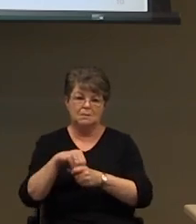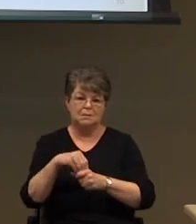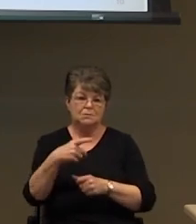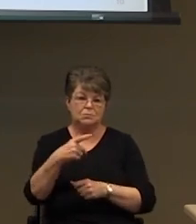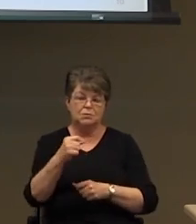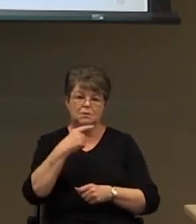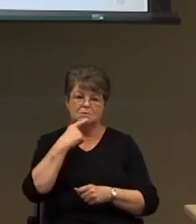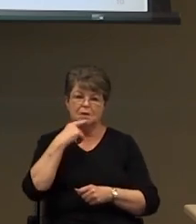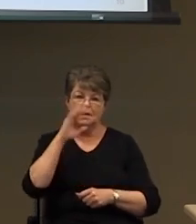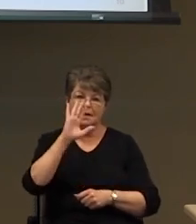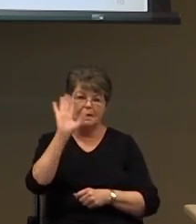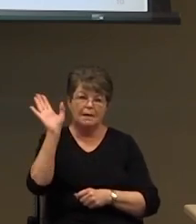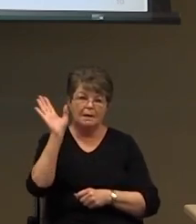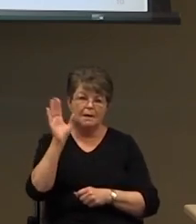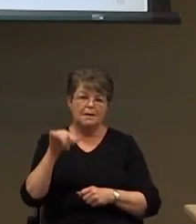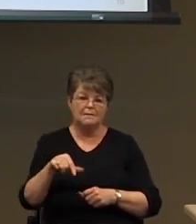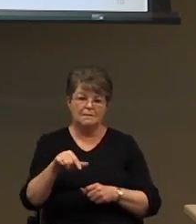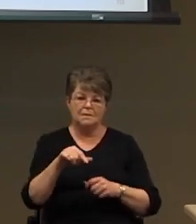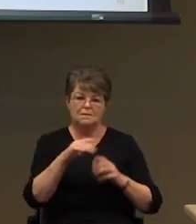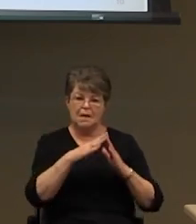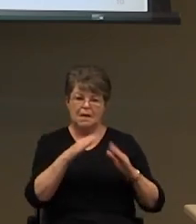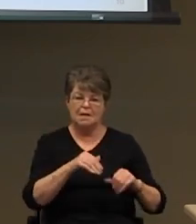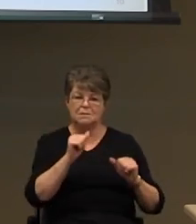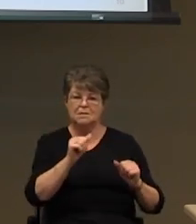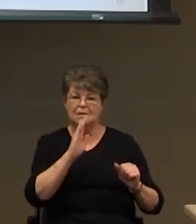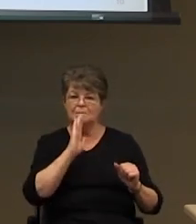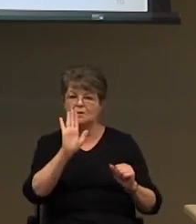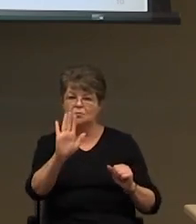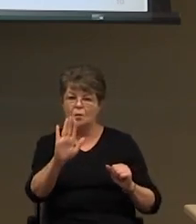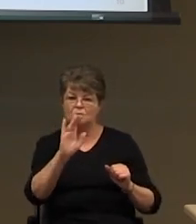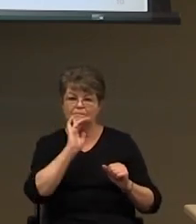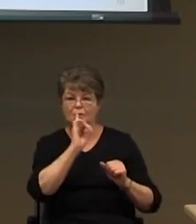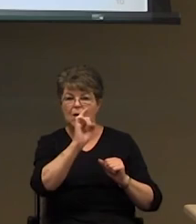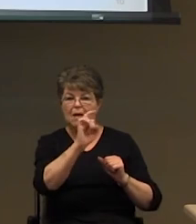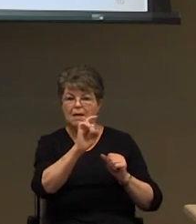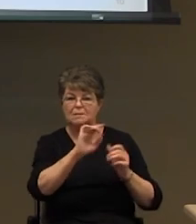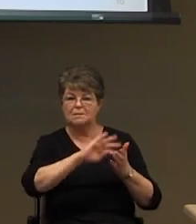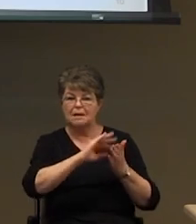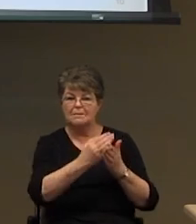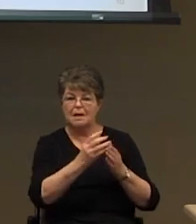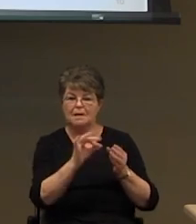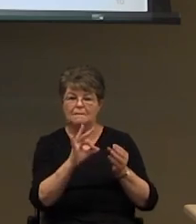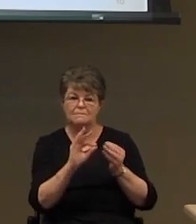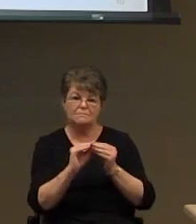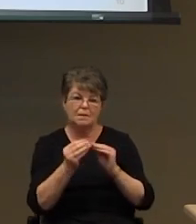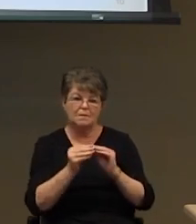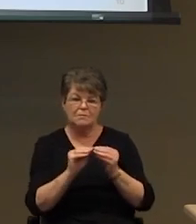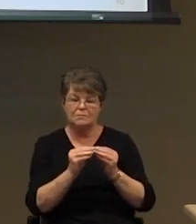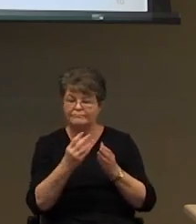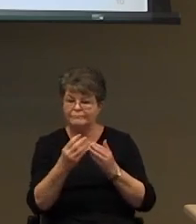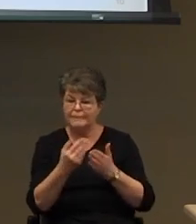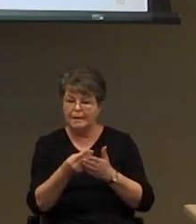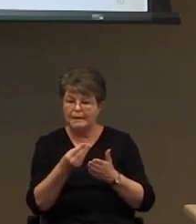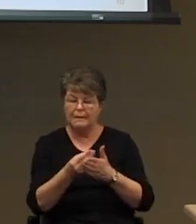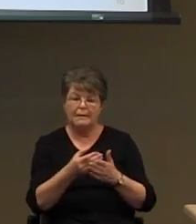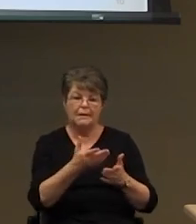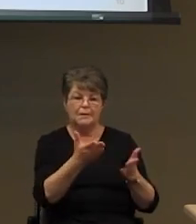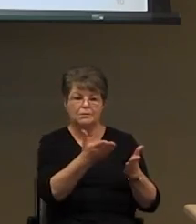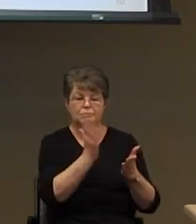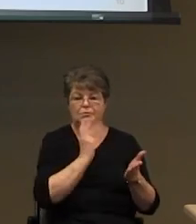Georgetown saying, hey, this house could be yours for X amount of dollars, and here's our schools, and this is what downtown has to offer. So you